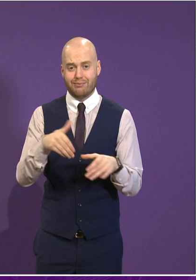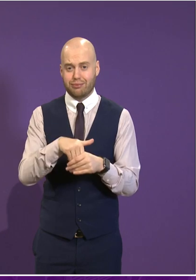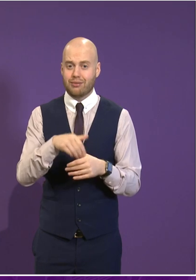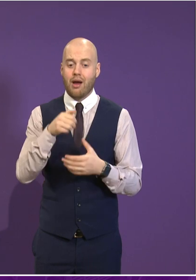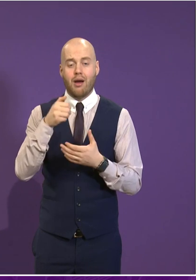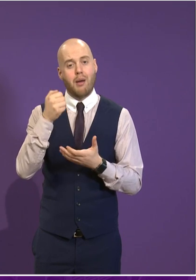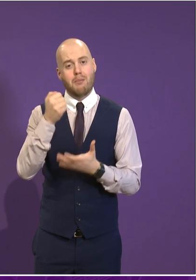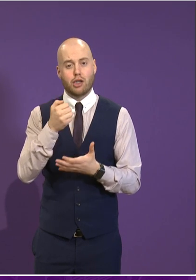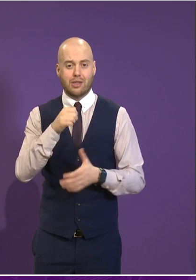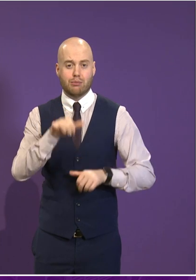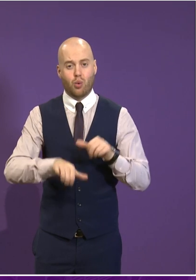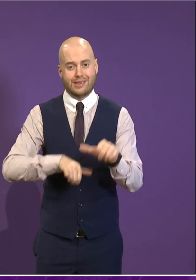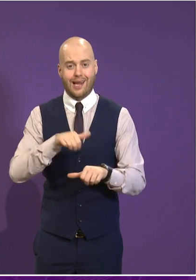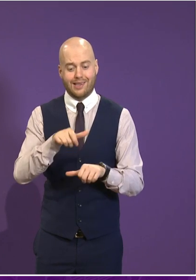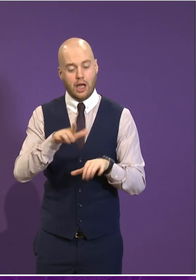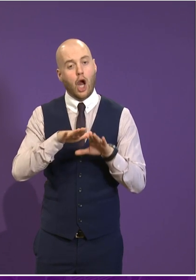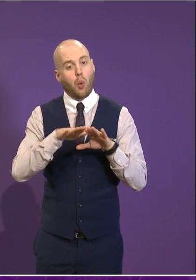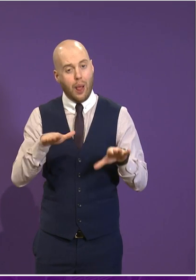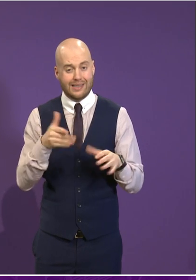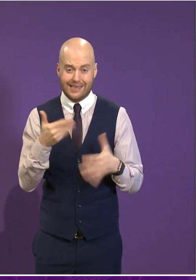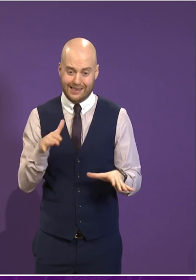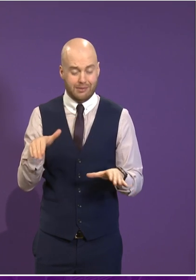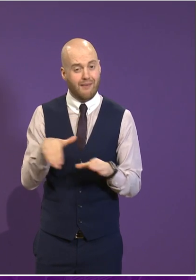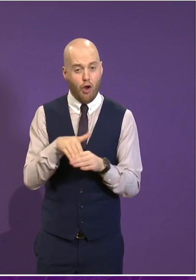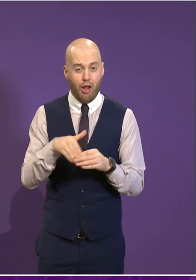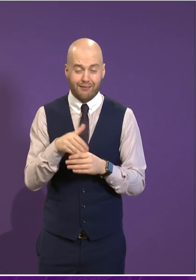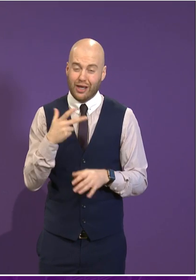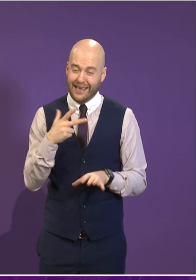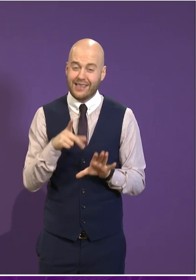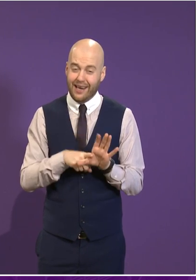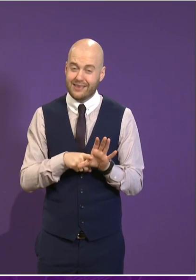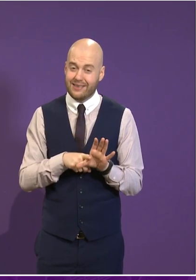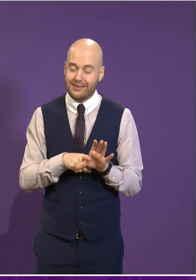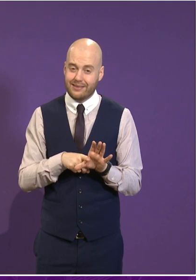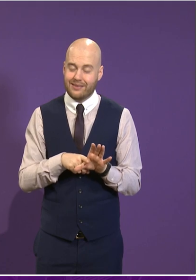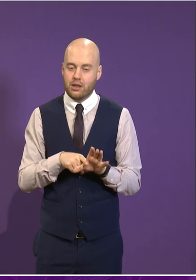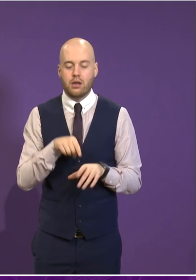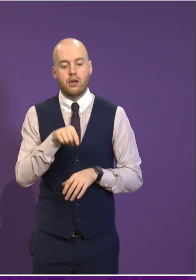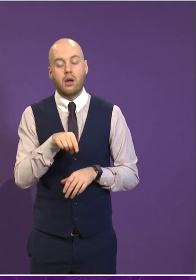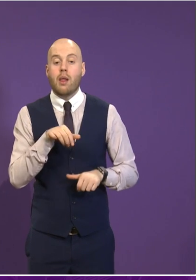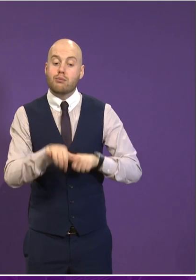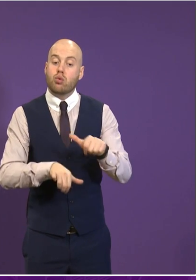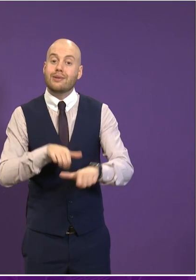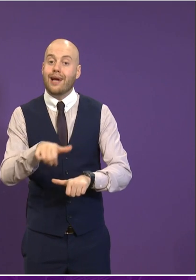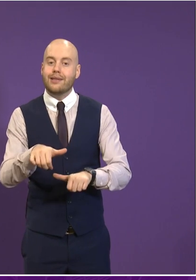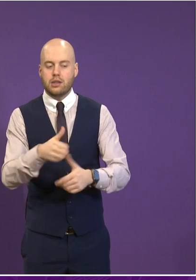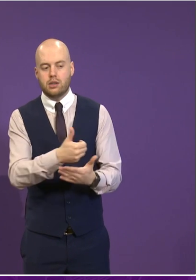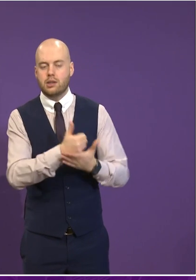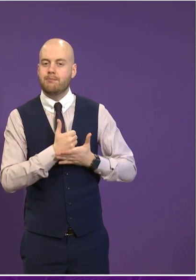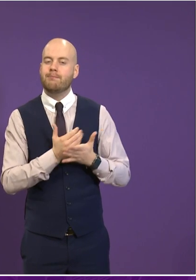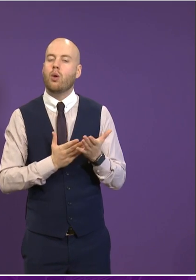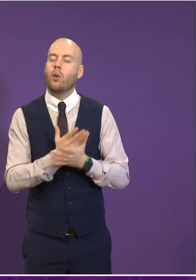quality budget statement. We are helped in that process by independent people. This isn't just, you